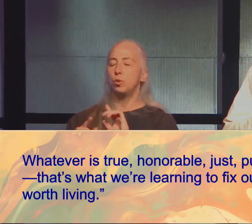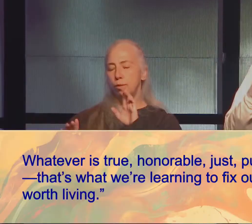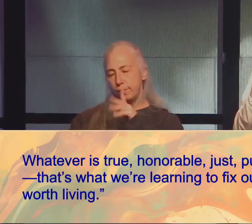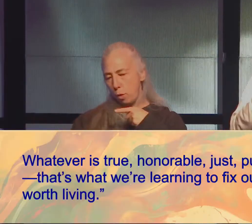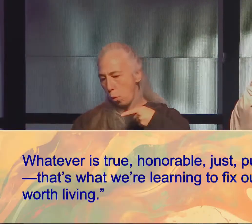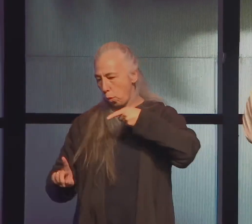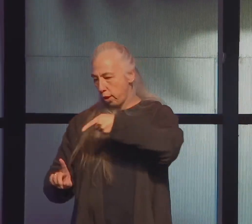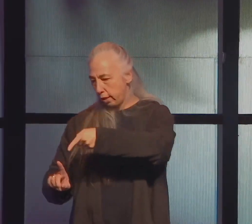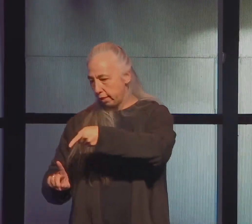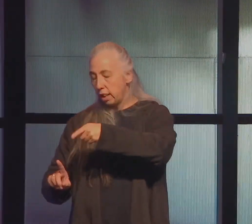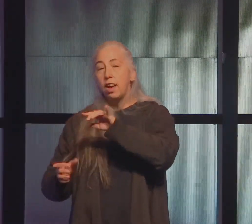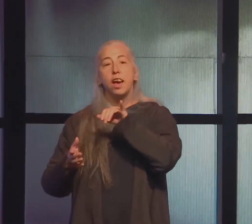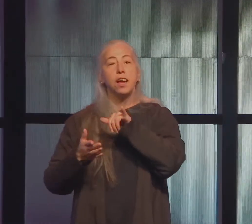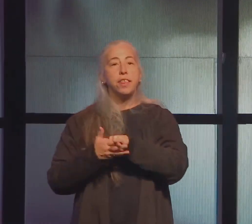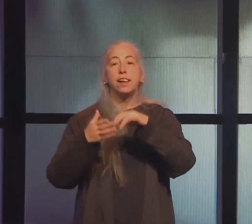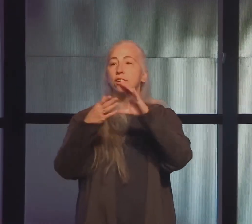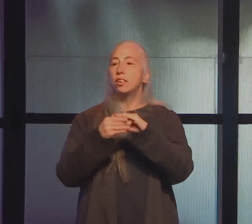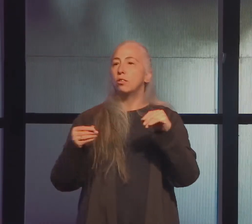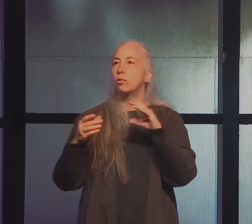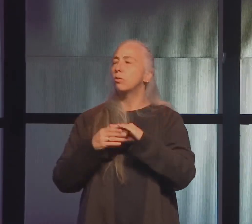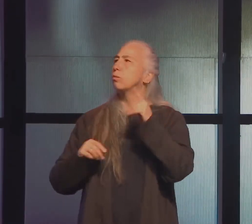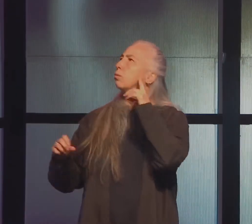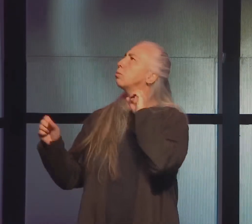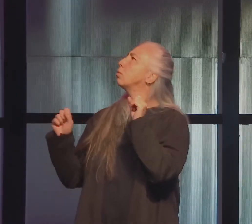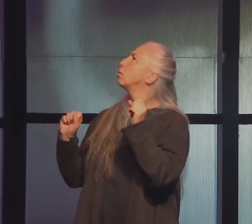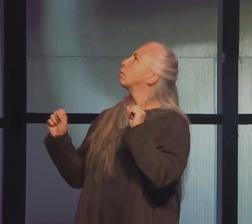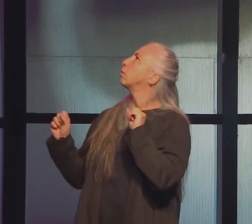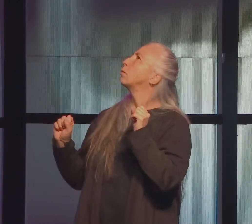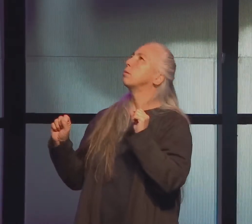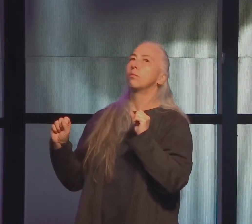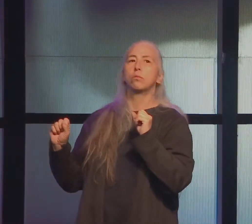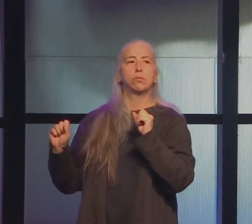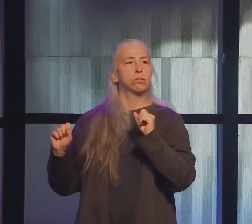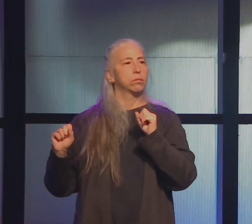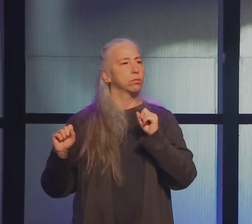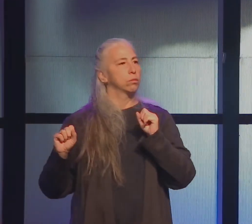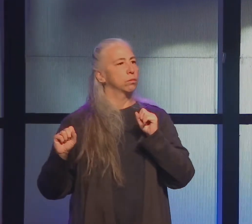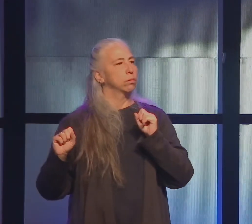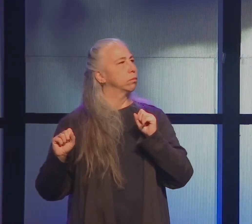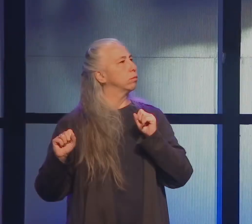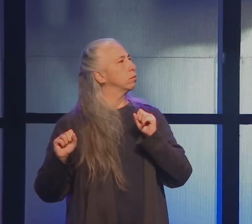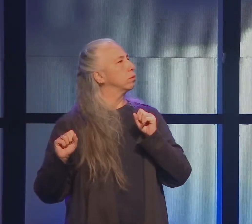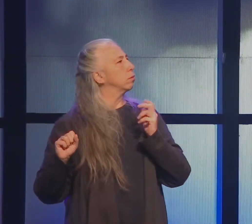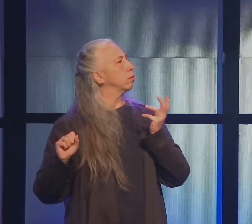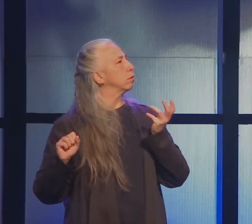minds on, and that is the story that's worth living.